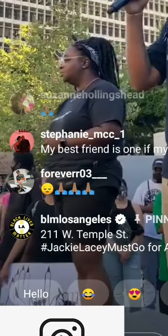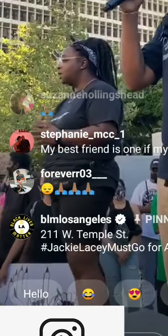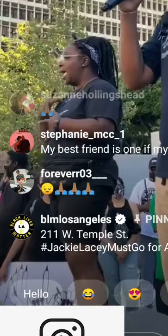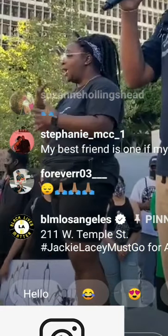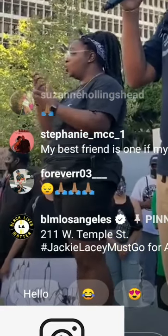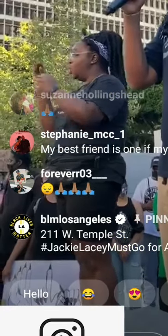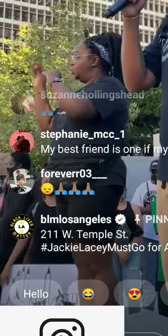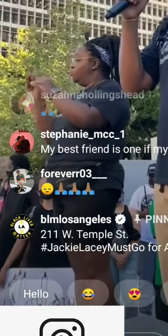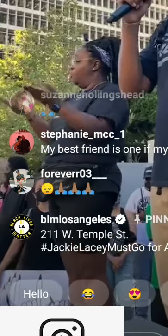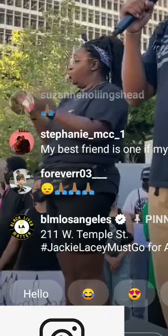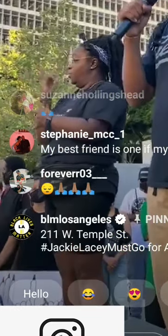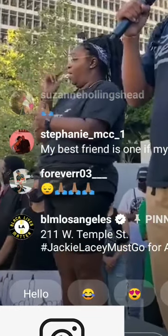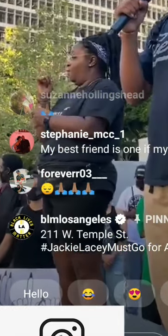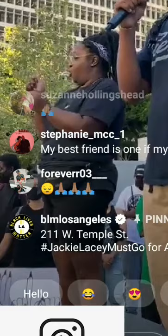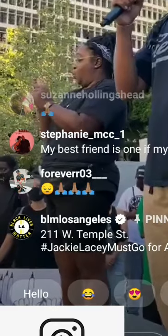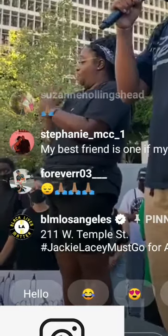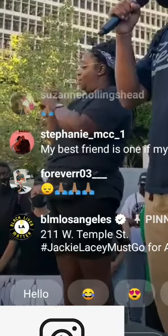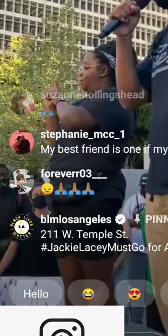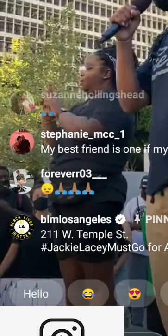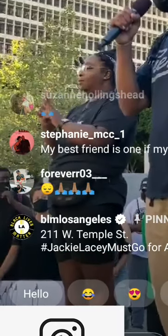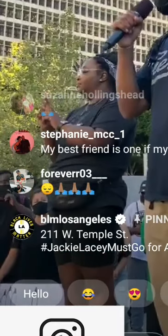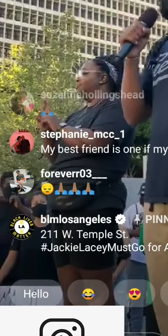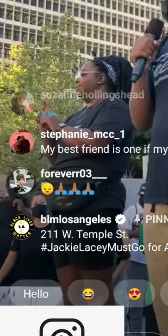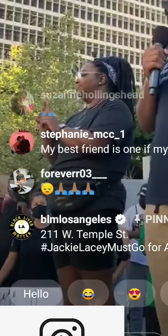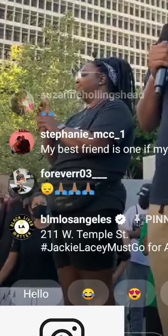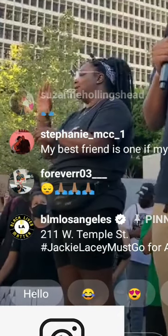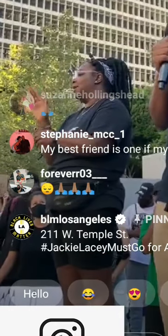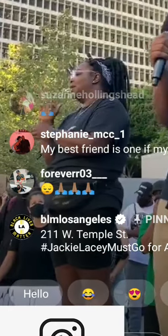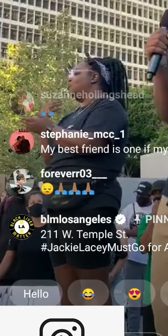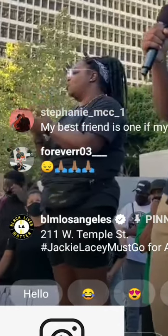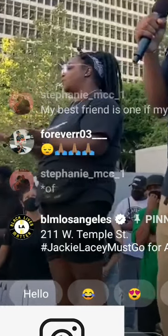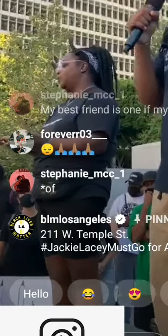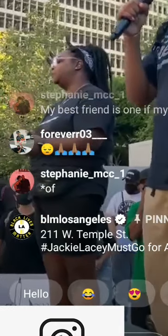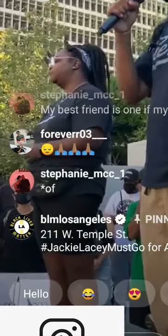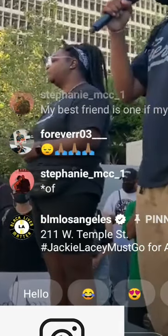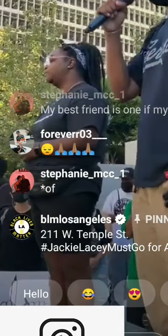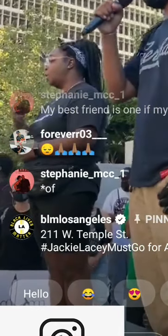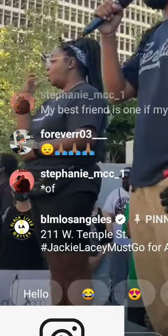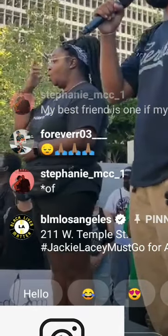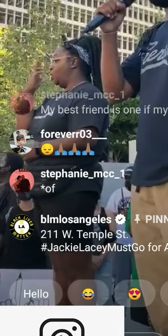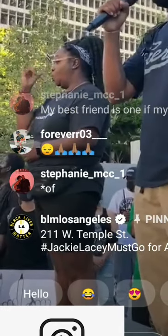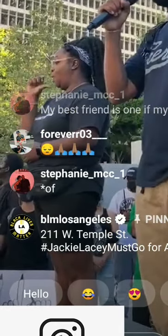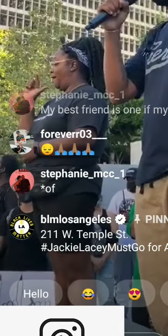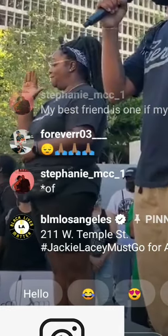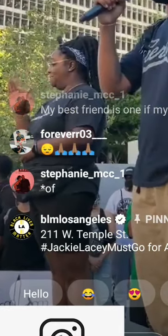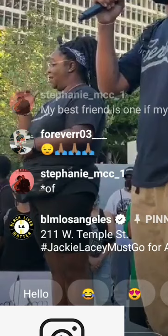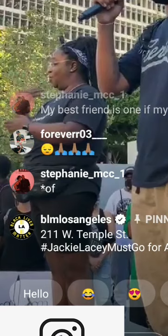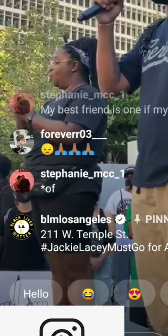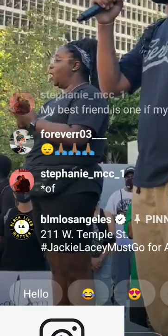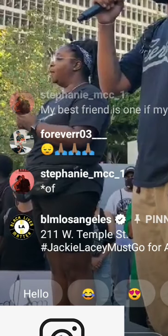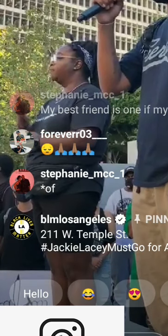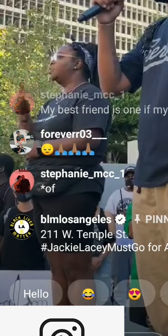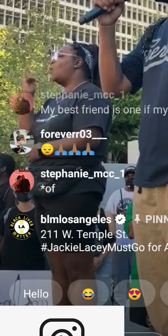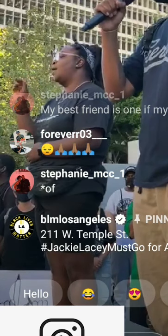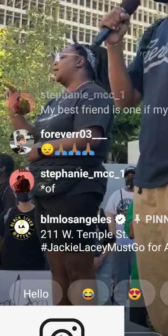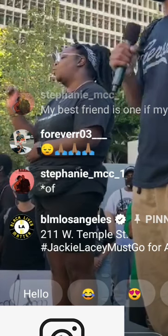the defenders of the dead. And I need you to know that. There is no holier work. And when you become defenders of the dead, we